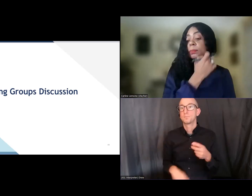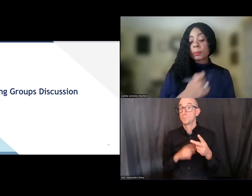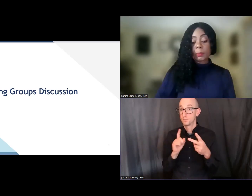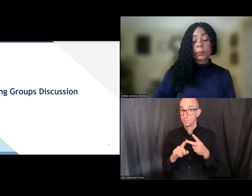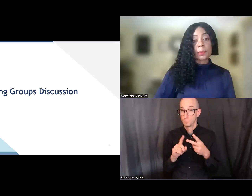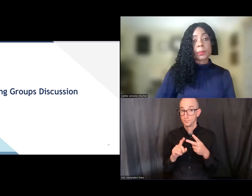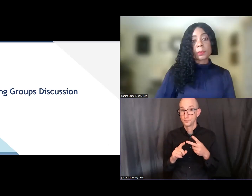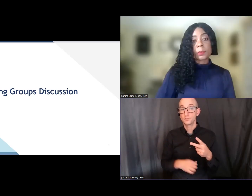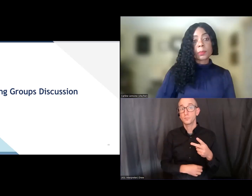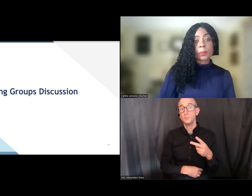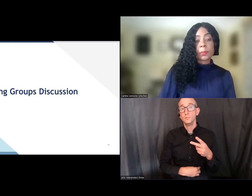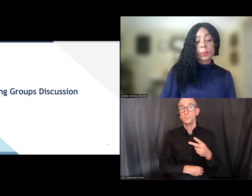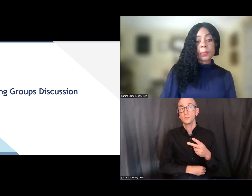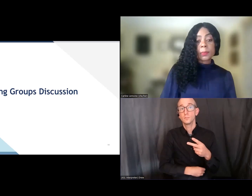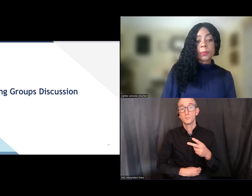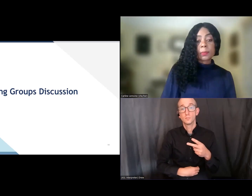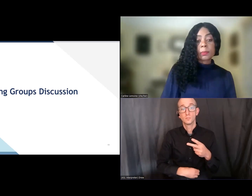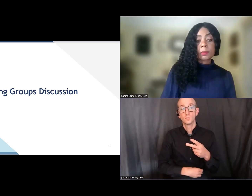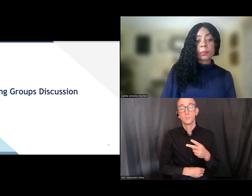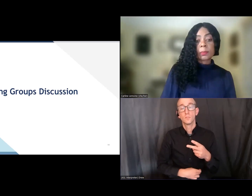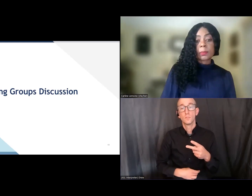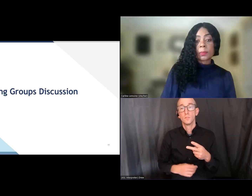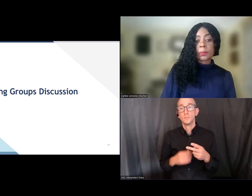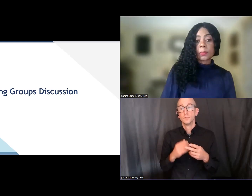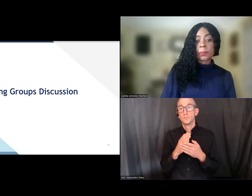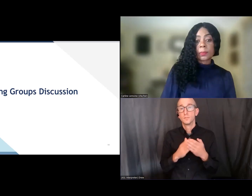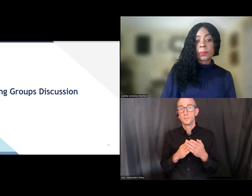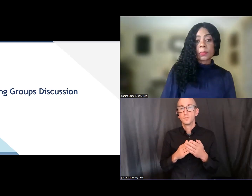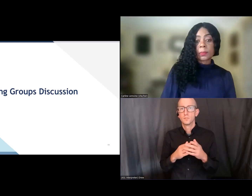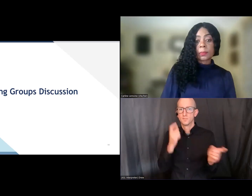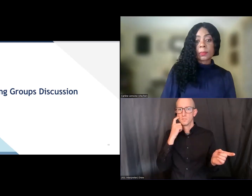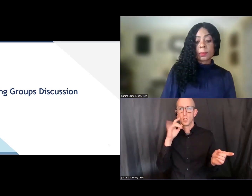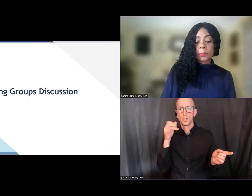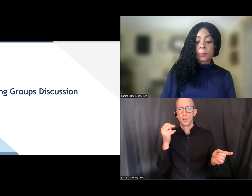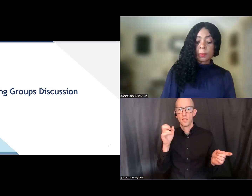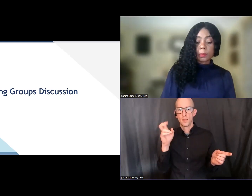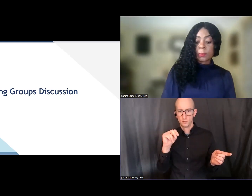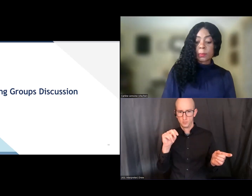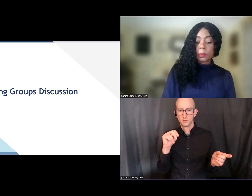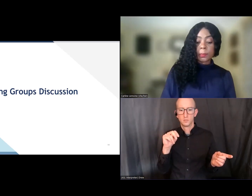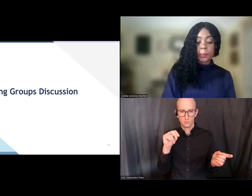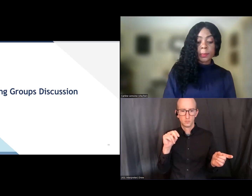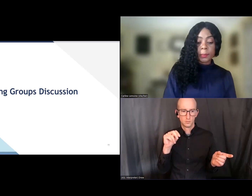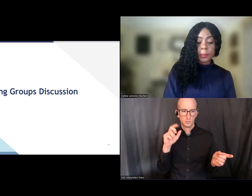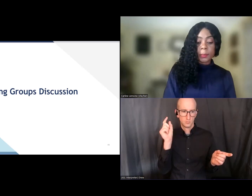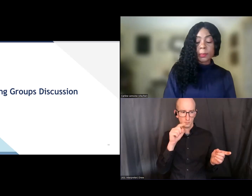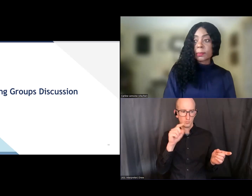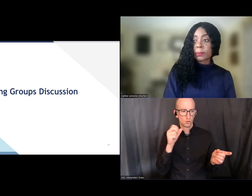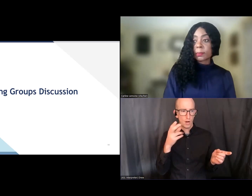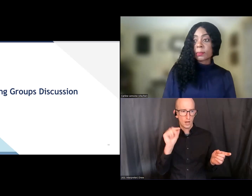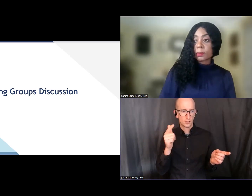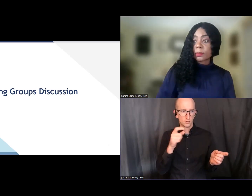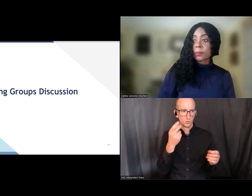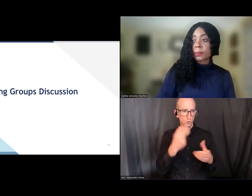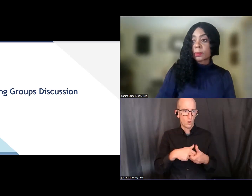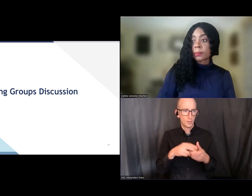The second one is the piece that why Jonathan Tragg joined our meeting, which is Justice 40. So if folks are